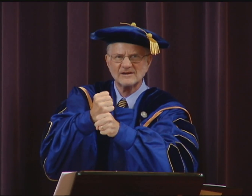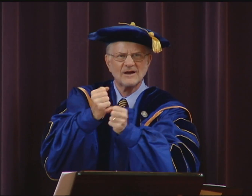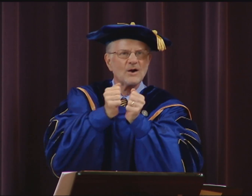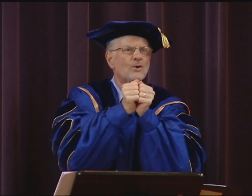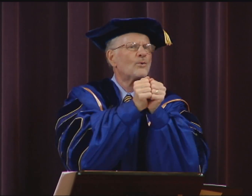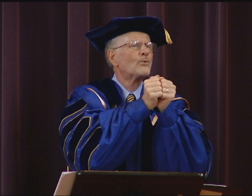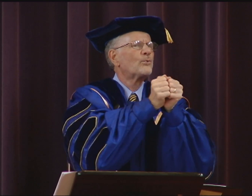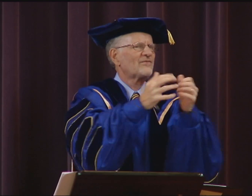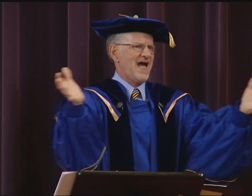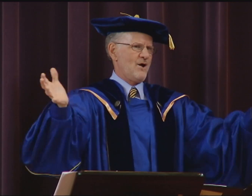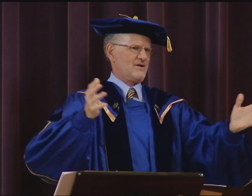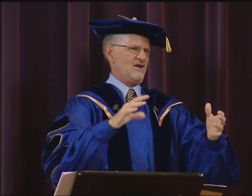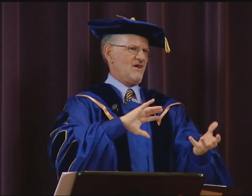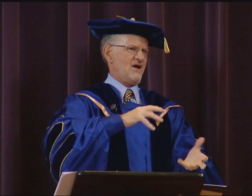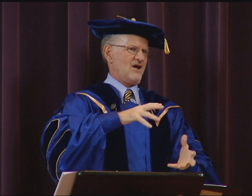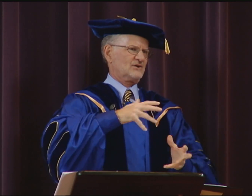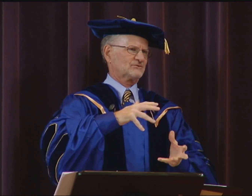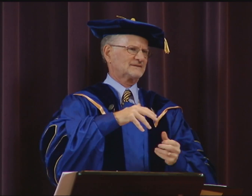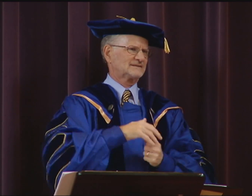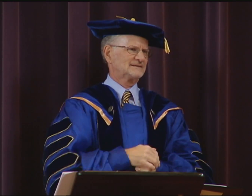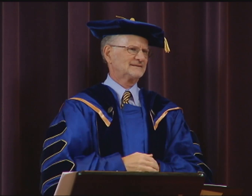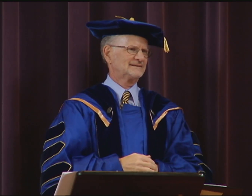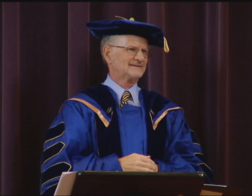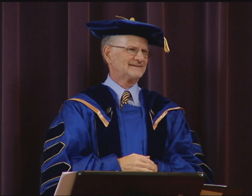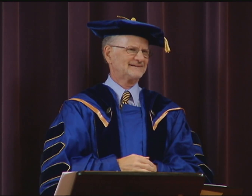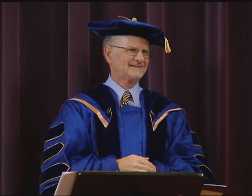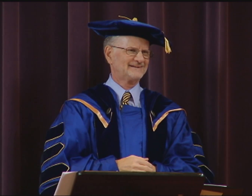$21,677 per year, not including laundry.